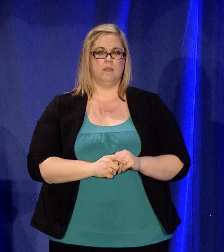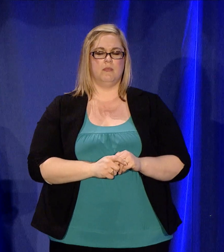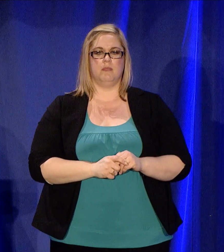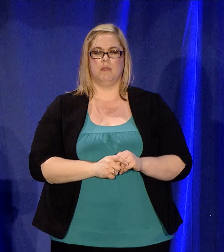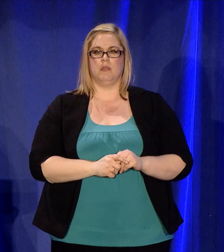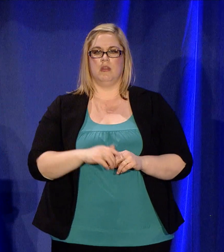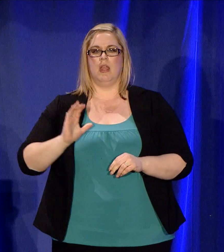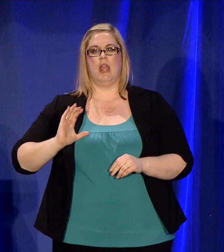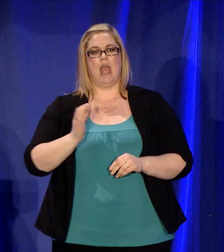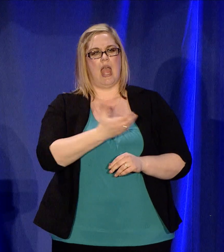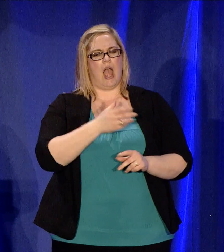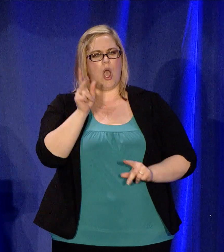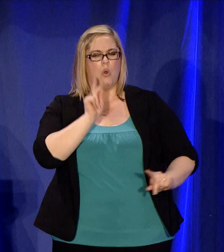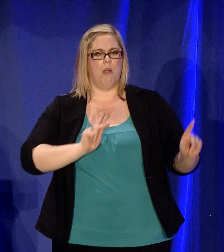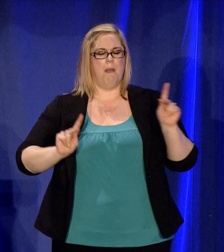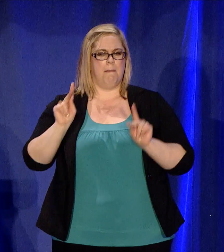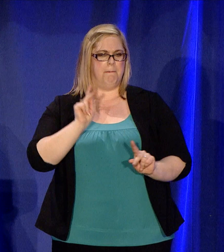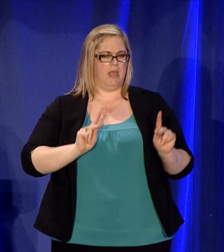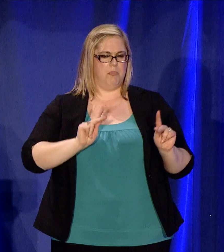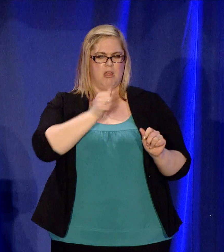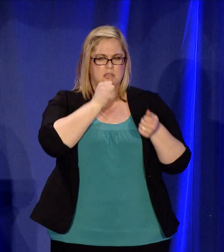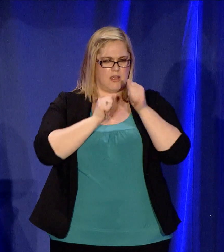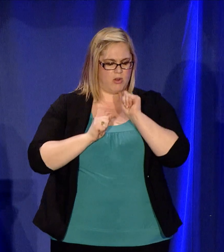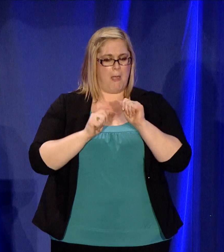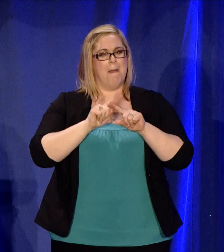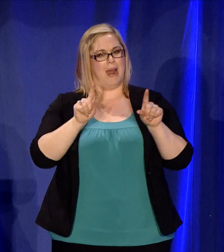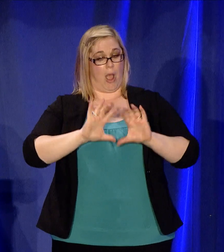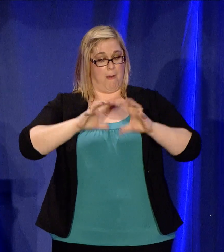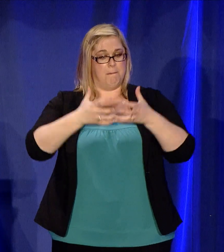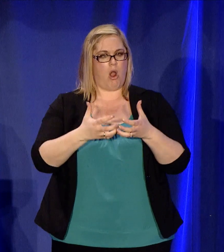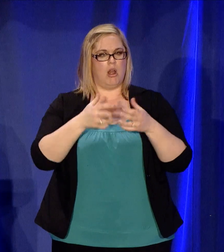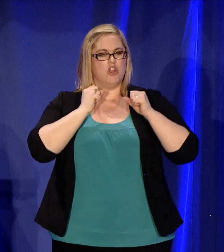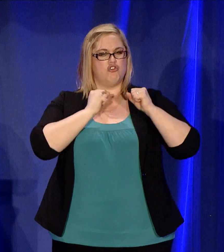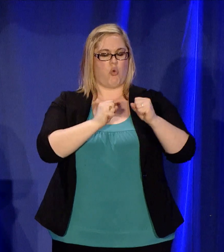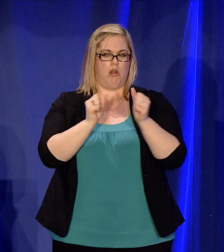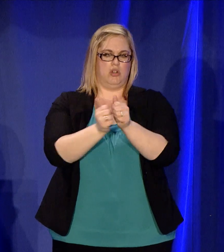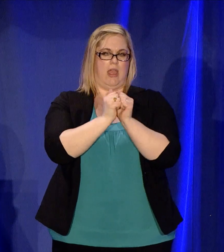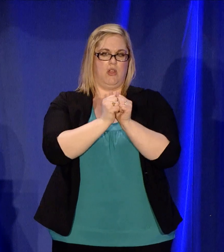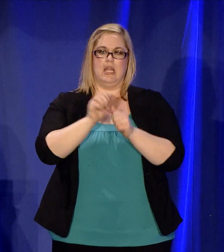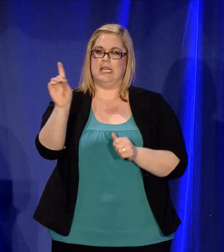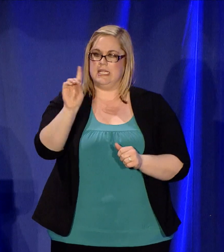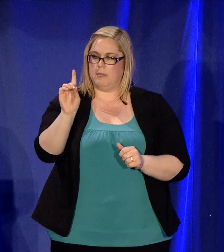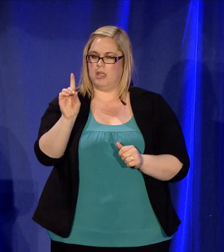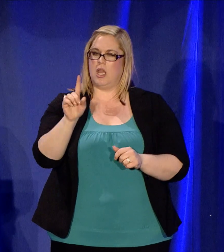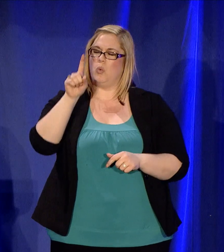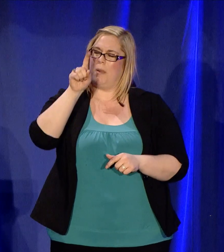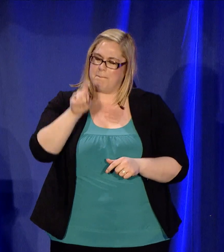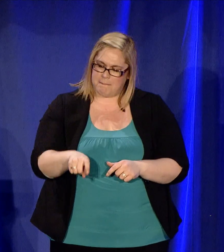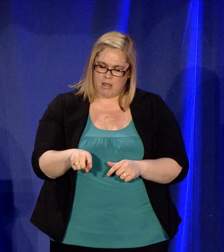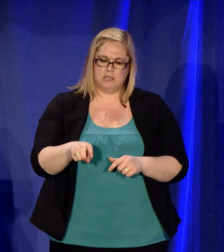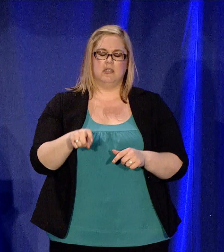Our people are stronger united. Our party is stronger together. Democrats, we must bind up